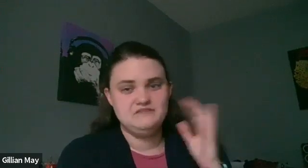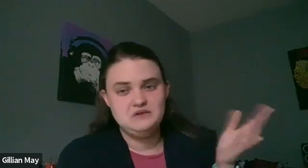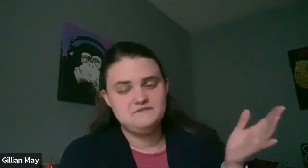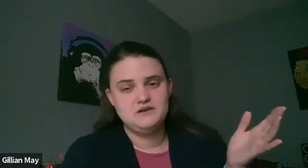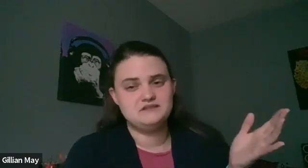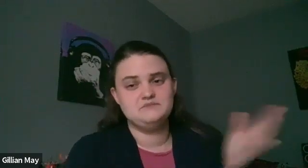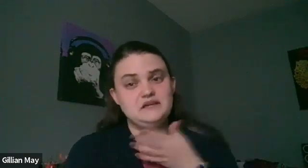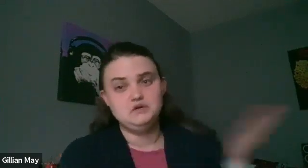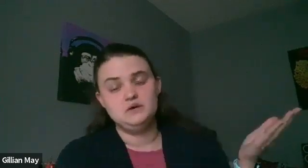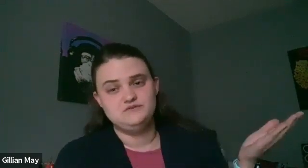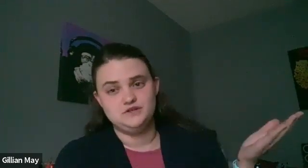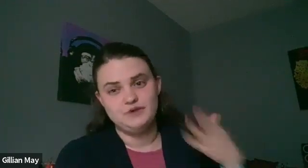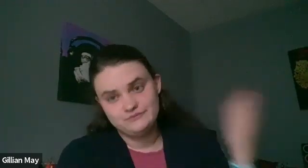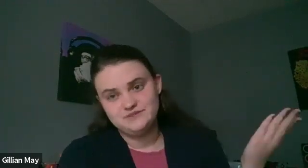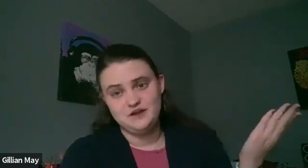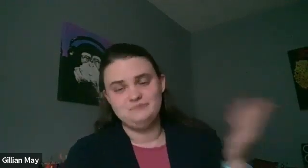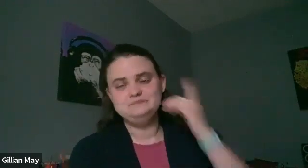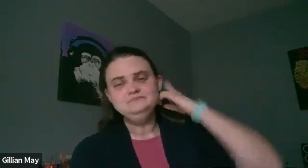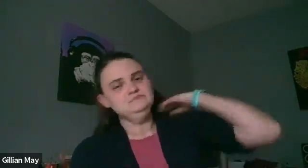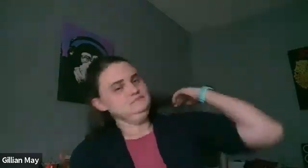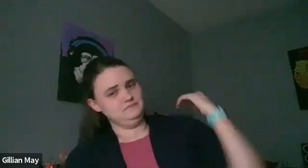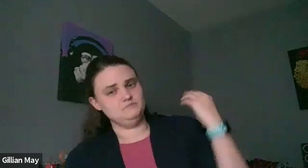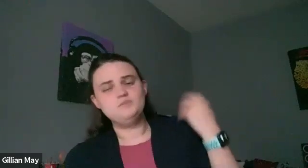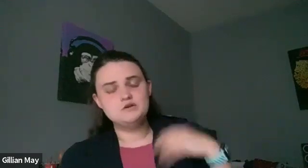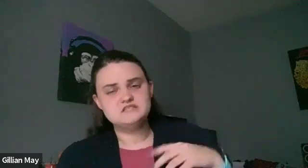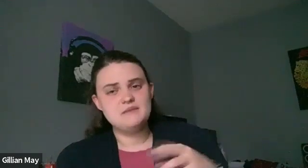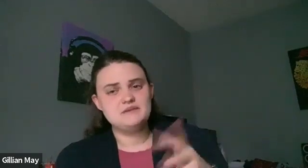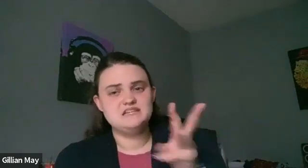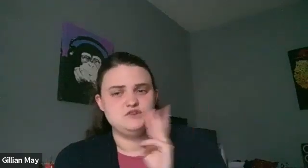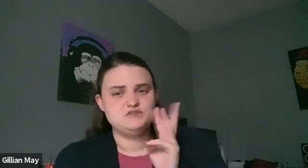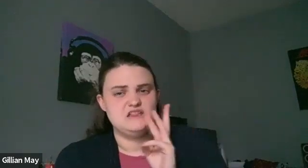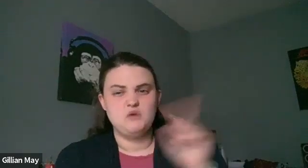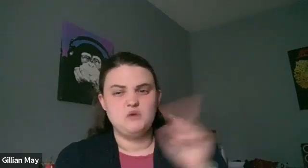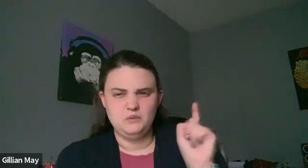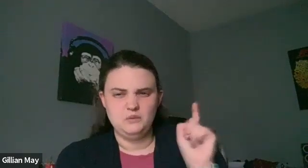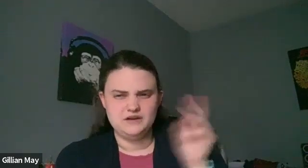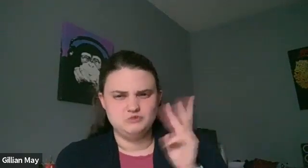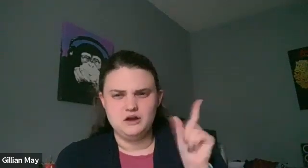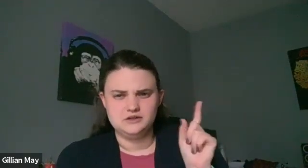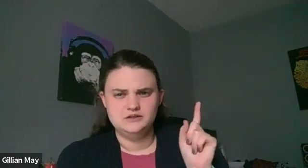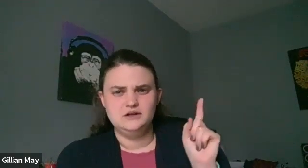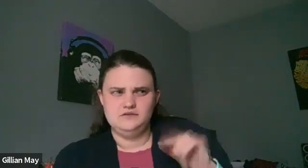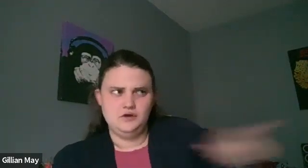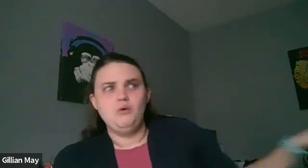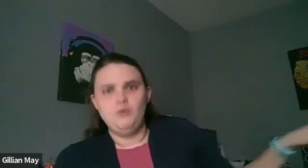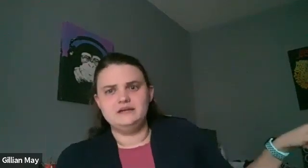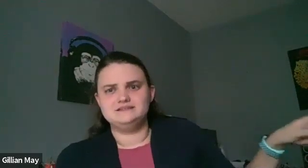can't figure out something, you can always finger spell. So, but most of the time I see, if you say like water, where's water? They'll point.